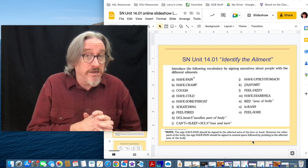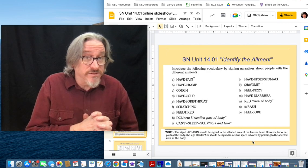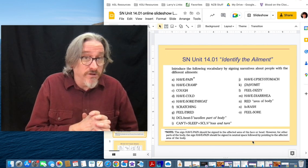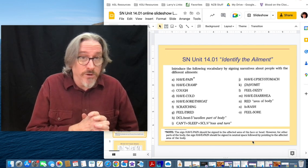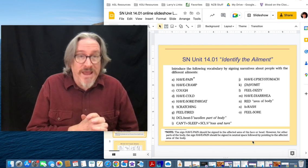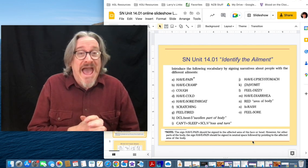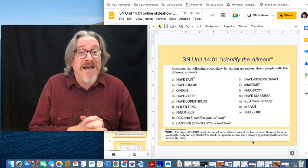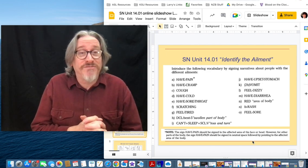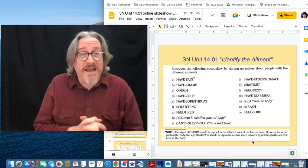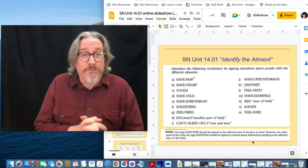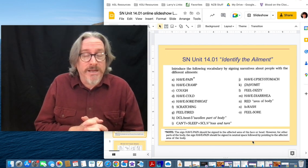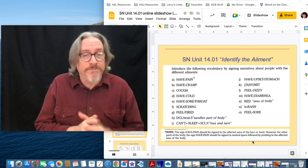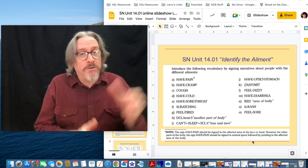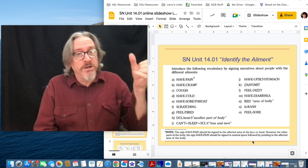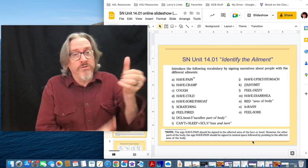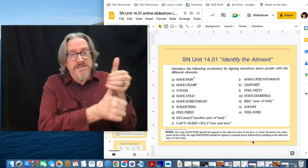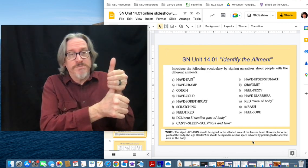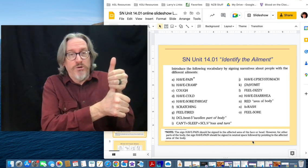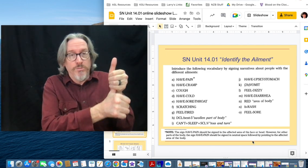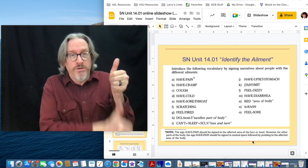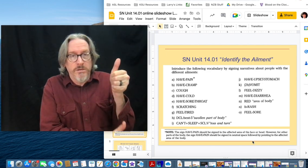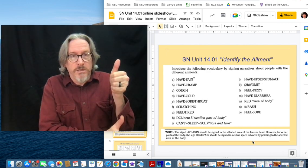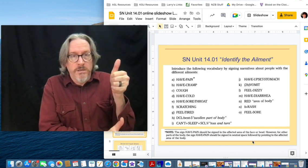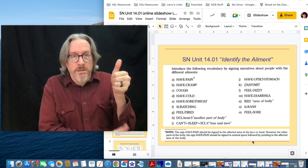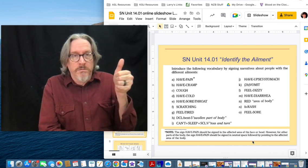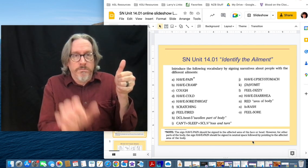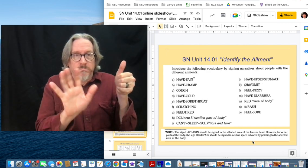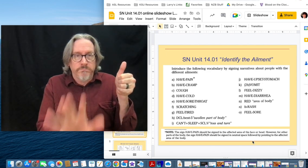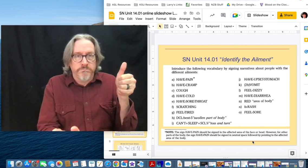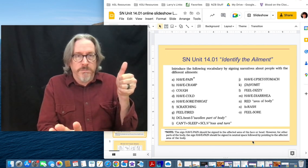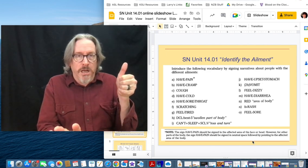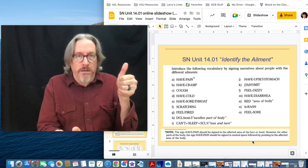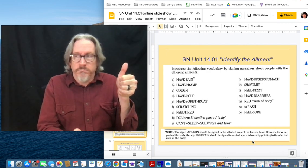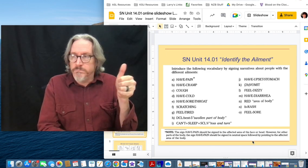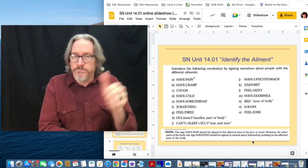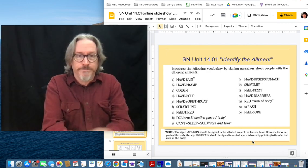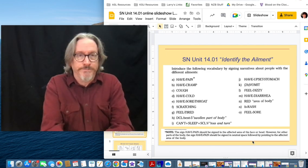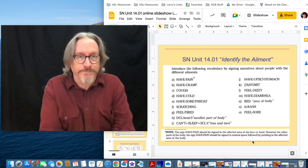Now here's the fun one. Have diarrhea. Now we know this is poop.